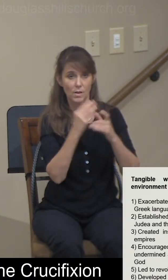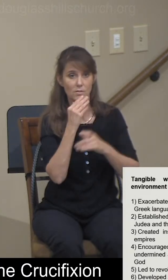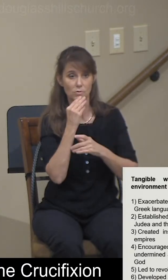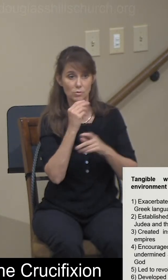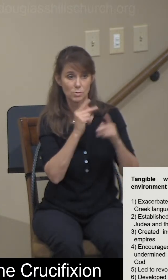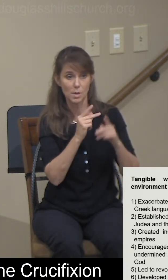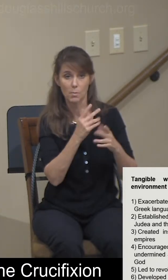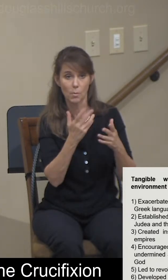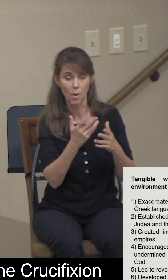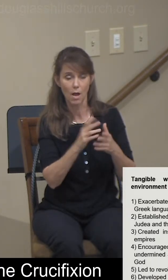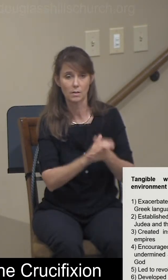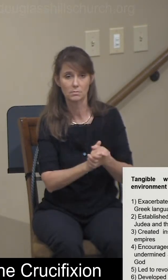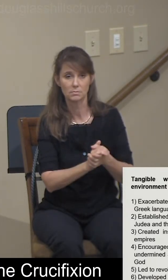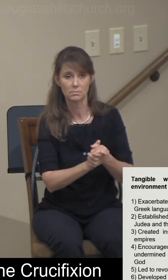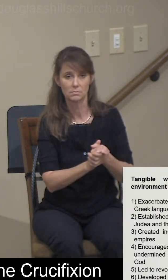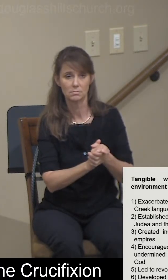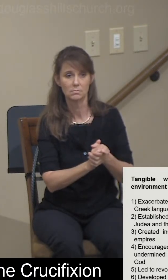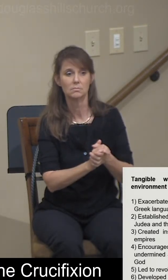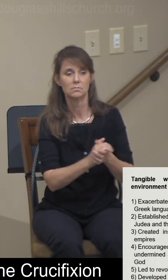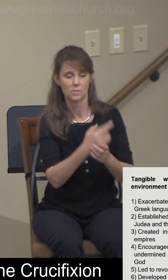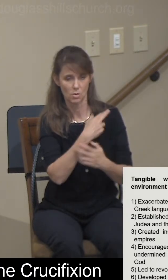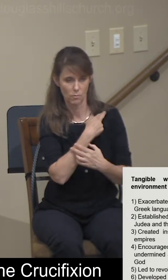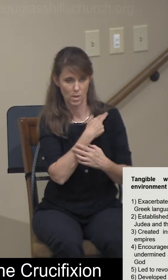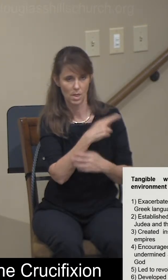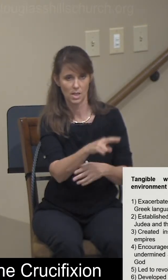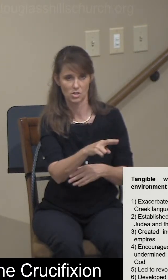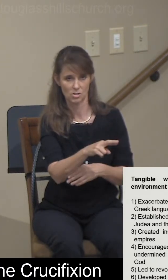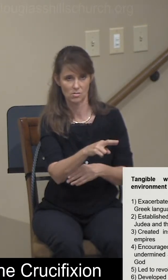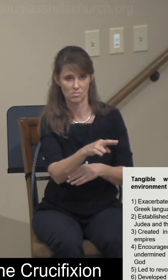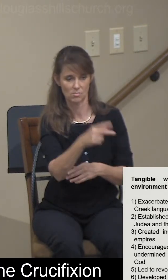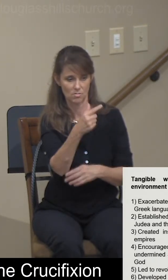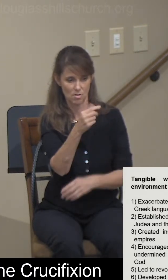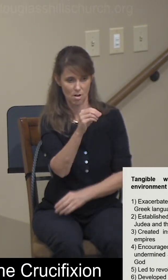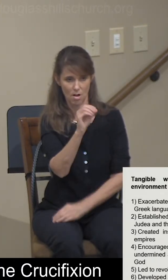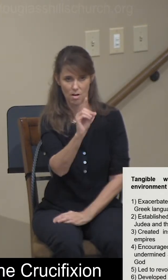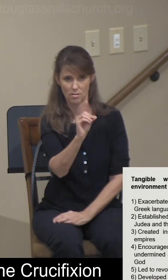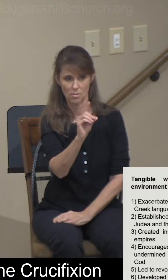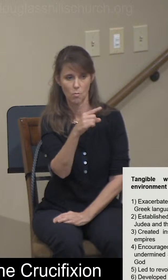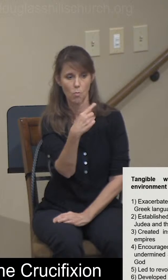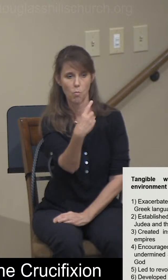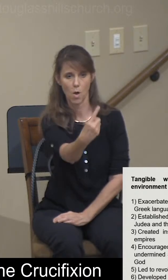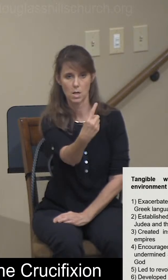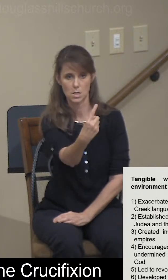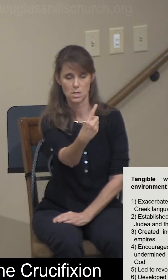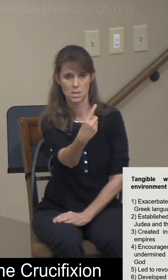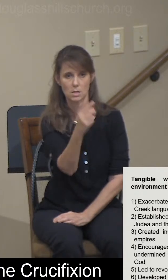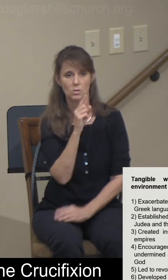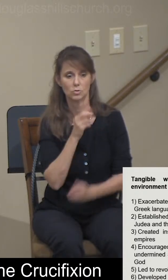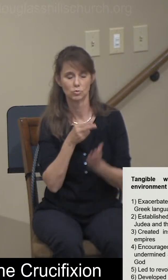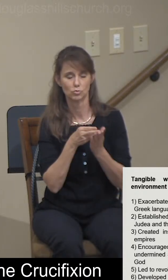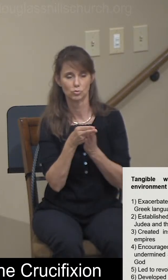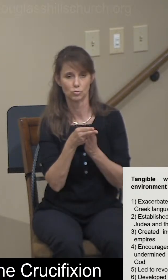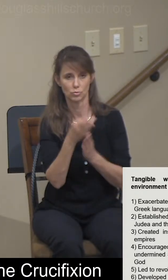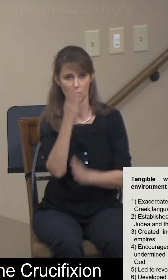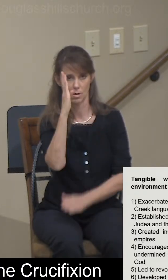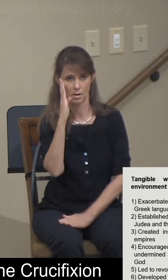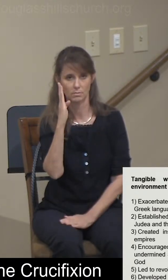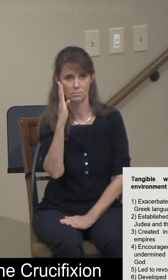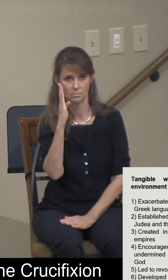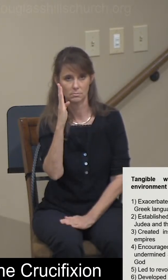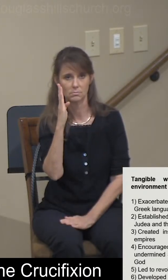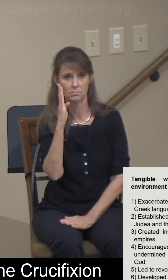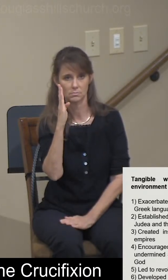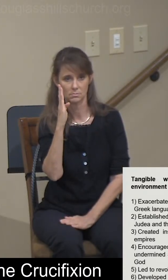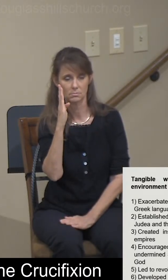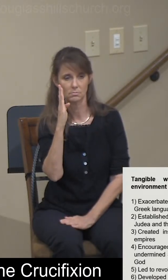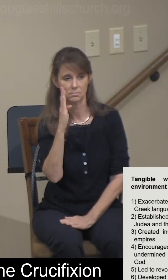and especially as a central aspect of that, their monotheism, their belief in the one true God, and being the chosen